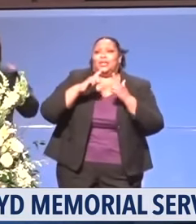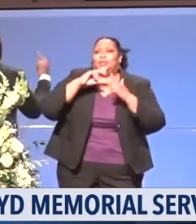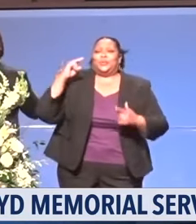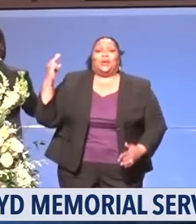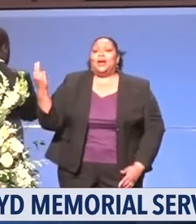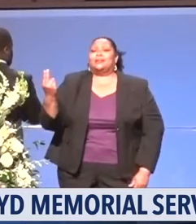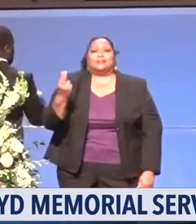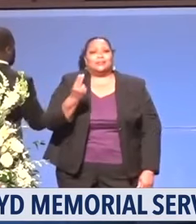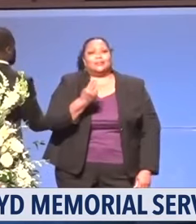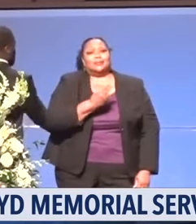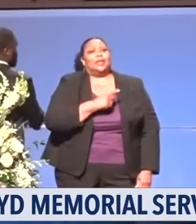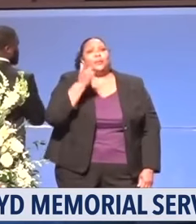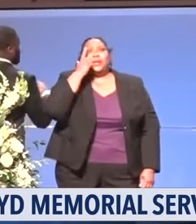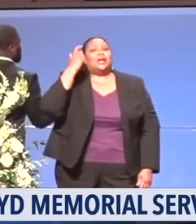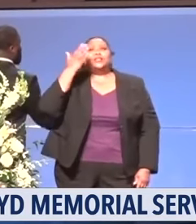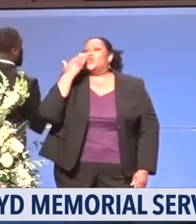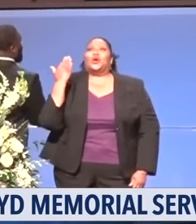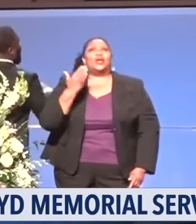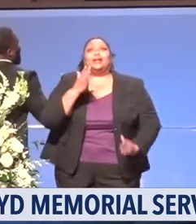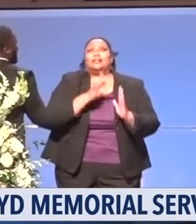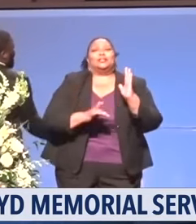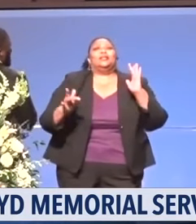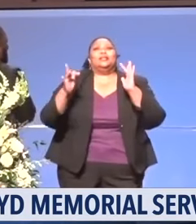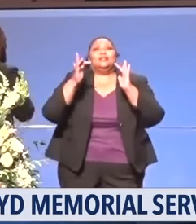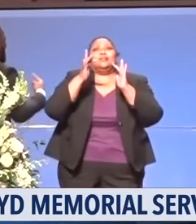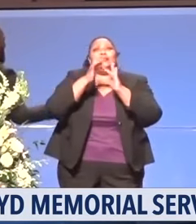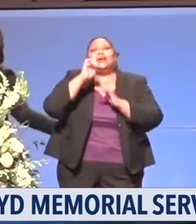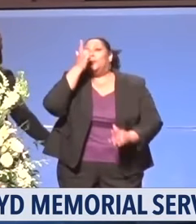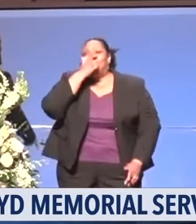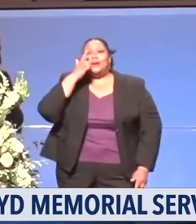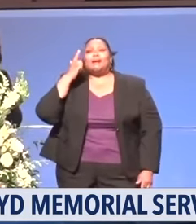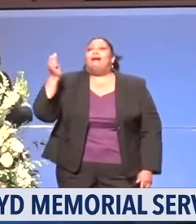is good. It's for your goodness, Jesus.